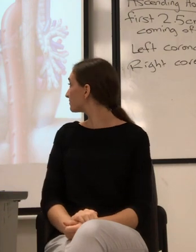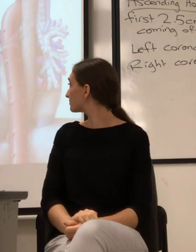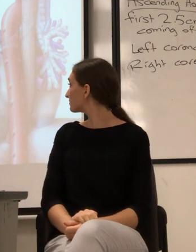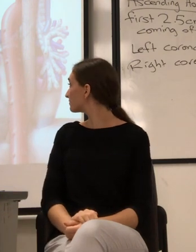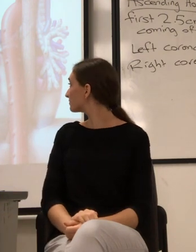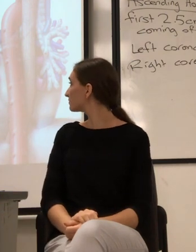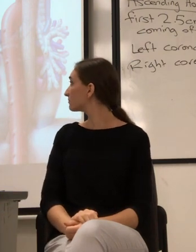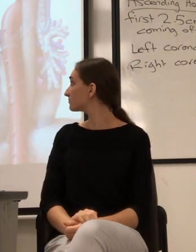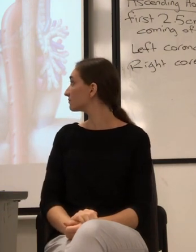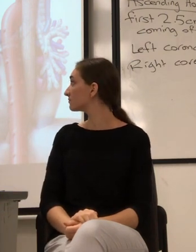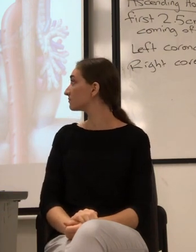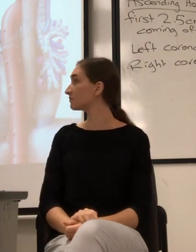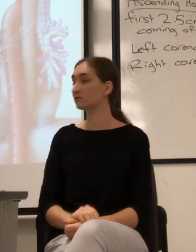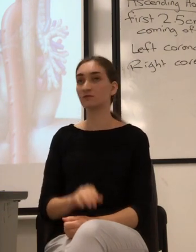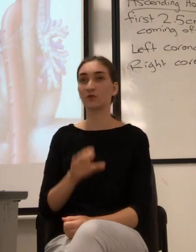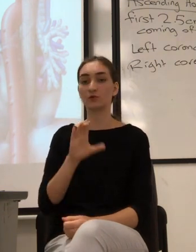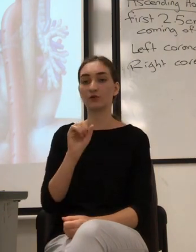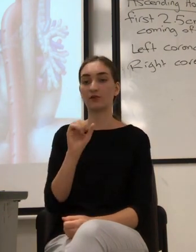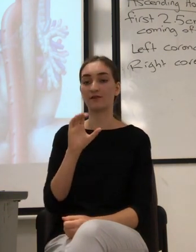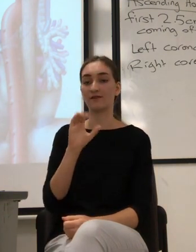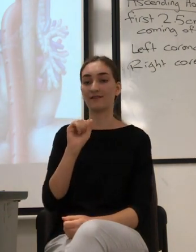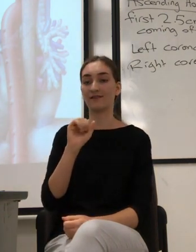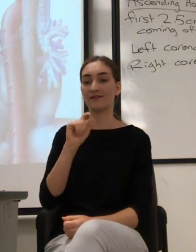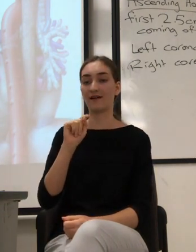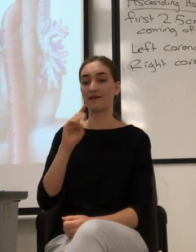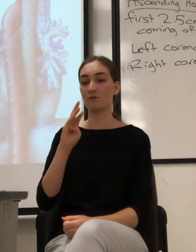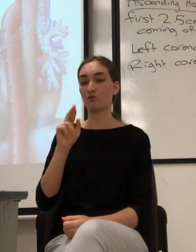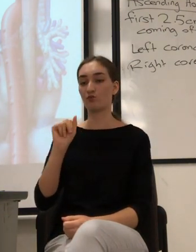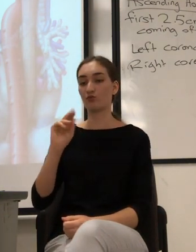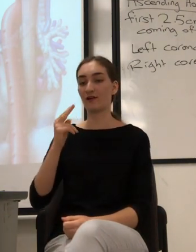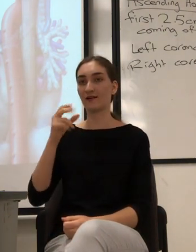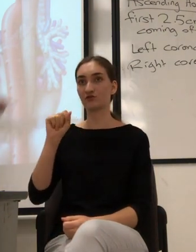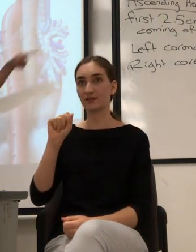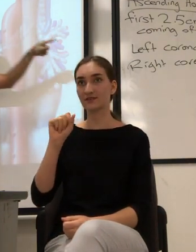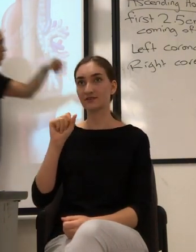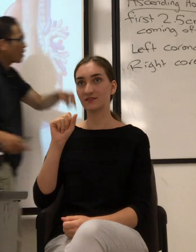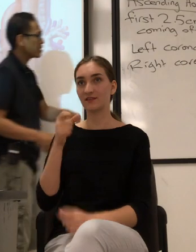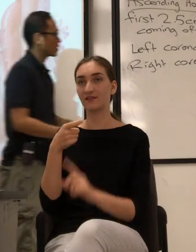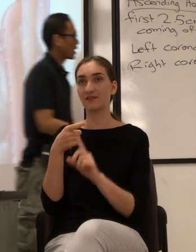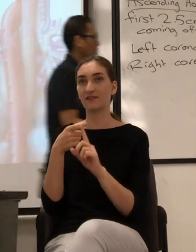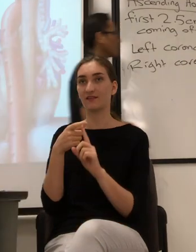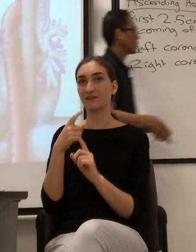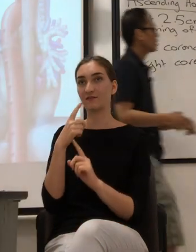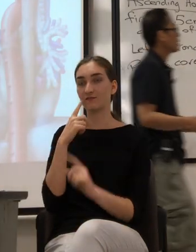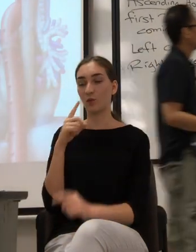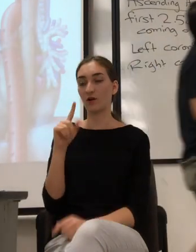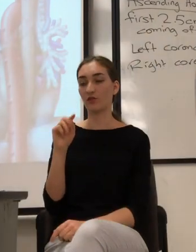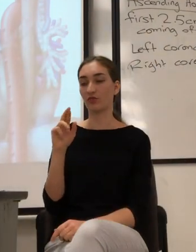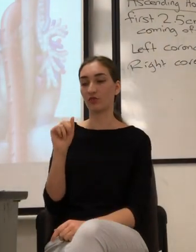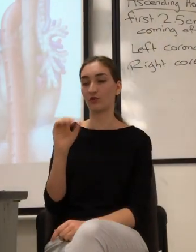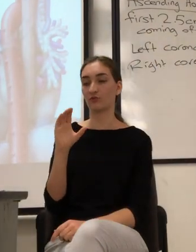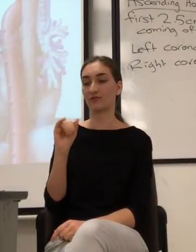posterior intercostal arteries. So know those as branches of thoracic aorta.